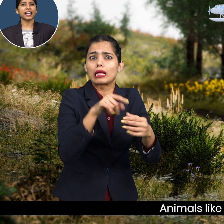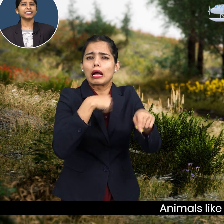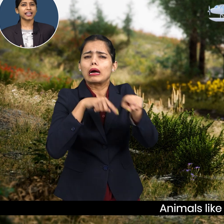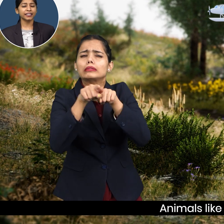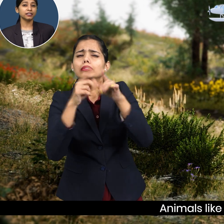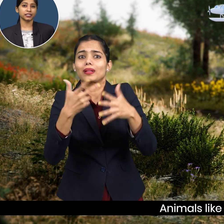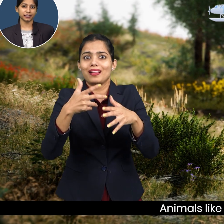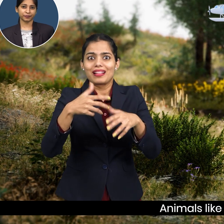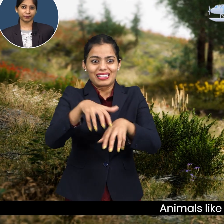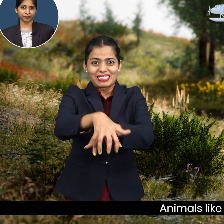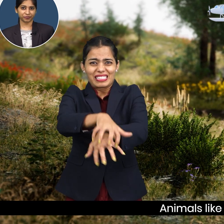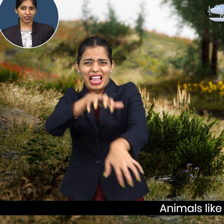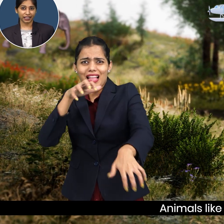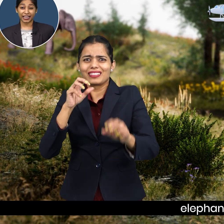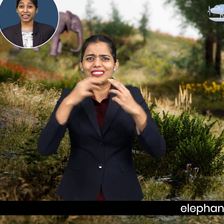Animals like tigers,